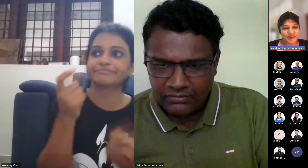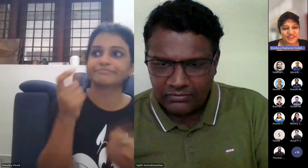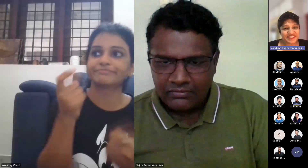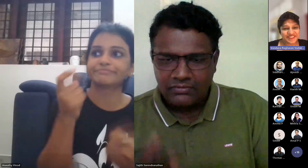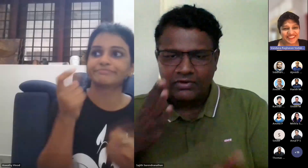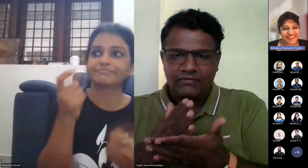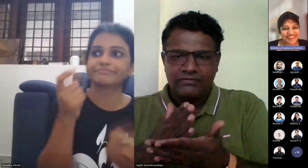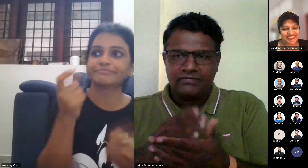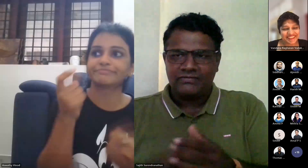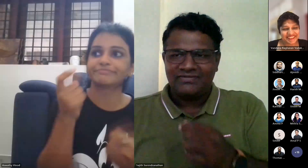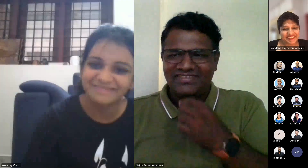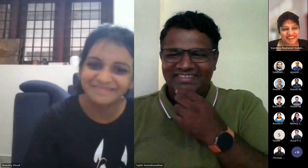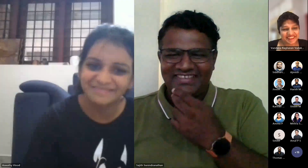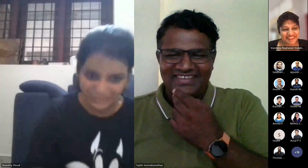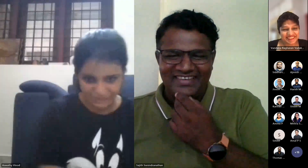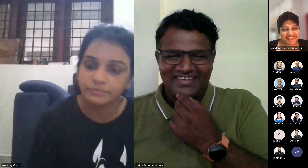Lost Ashwati.